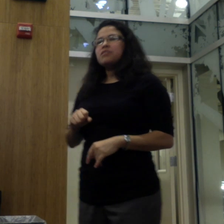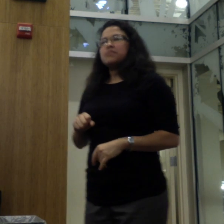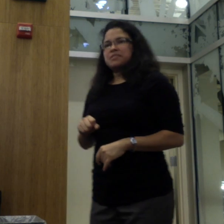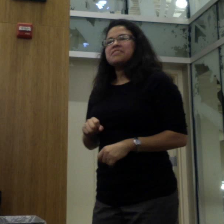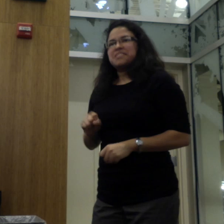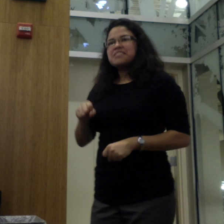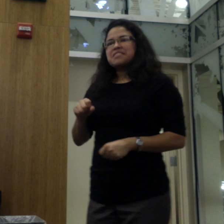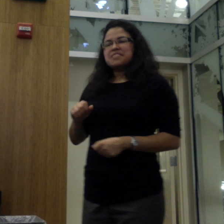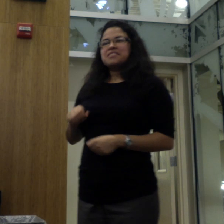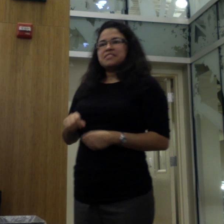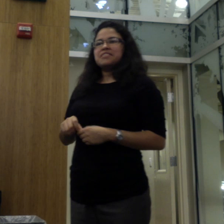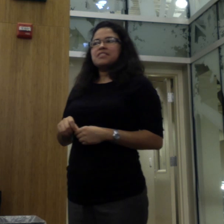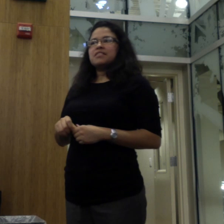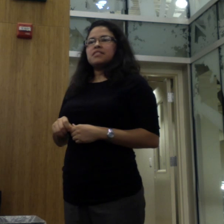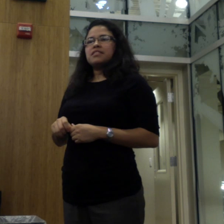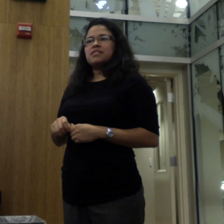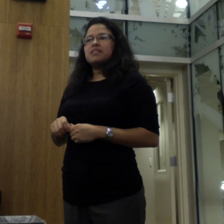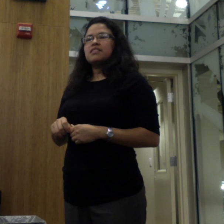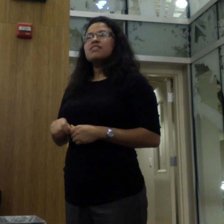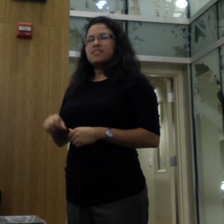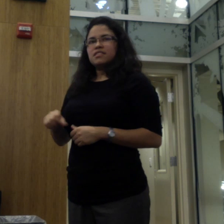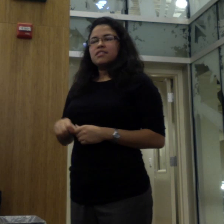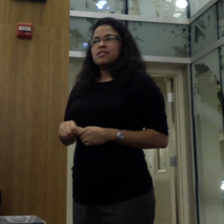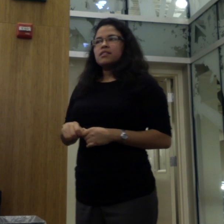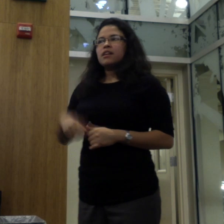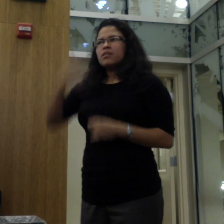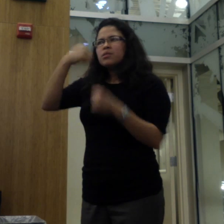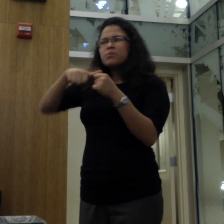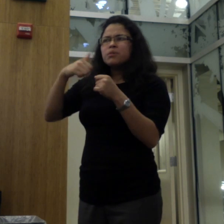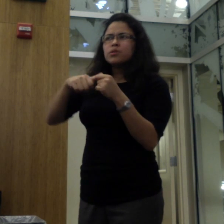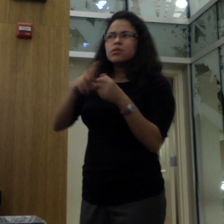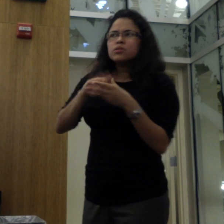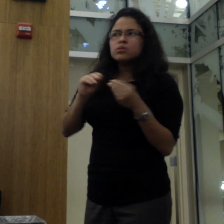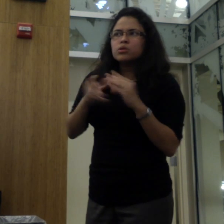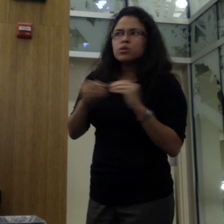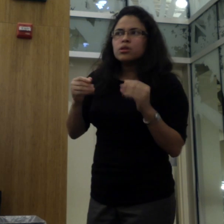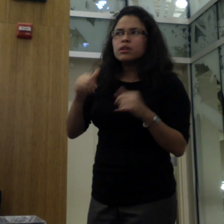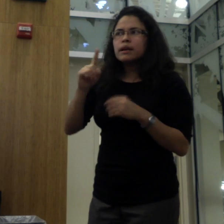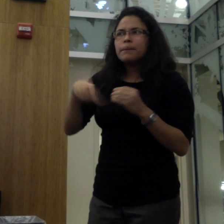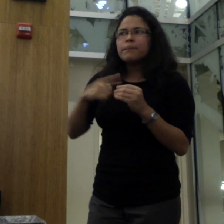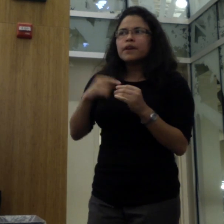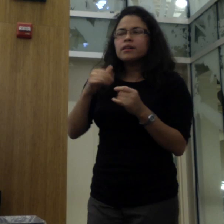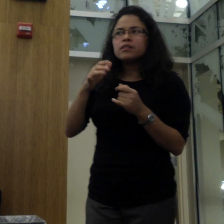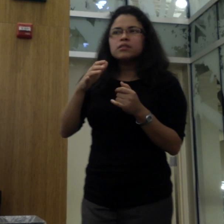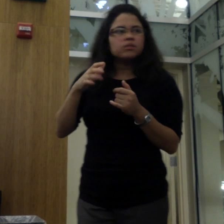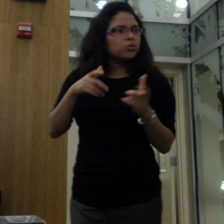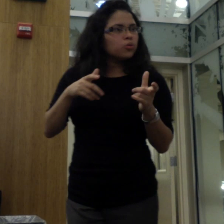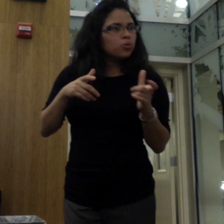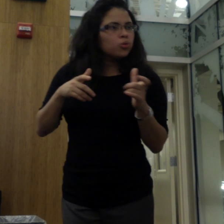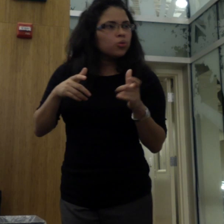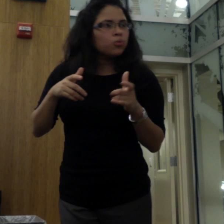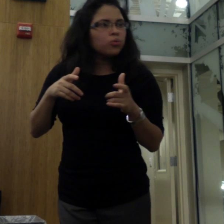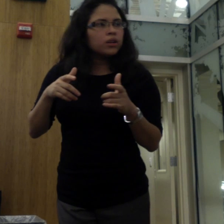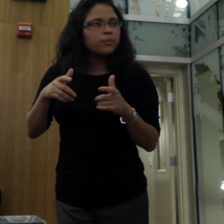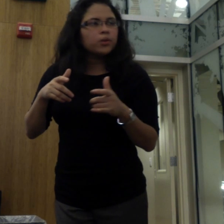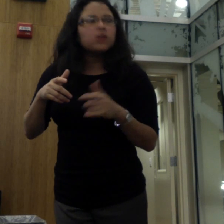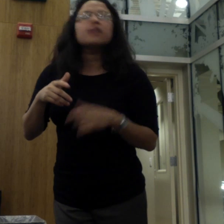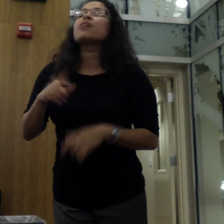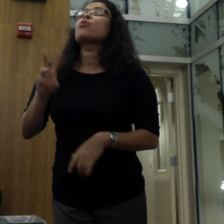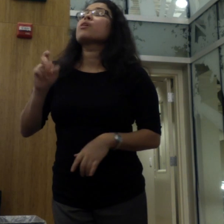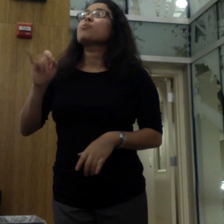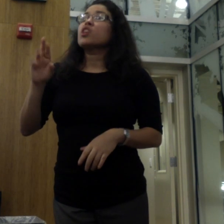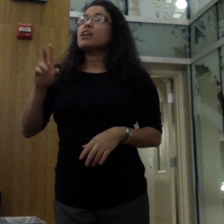I think I remember reading a story about one of the Wimberley folks that had one of those, and they couldn't grab it in time, but they